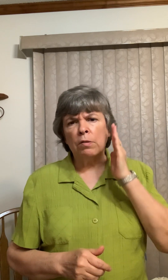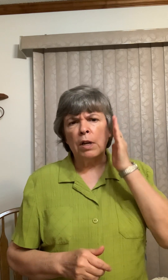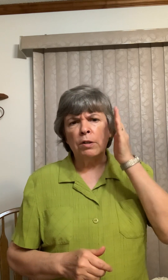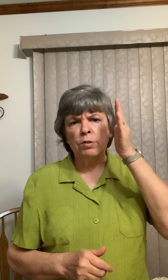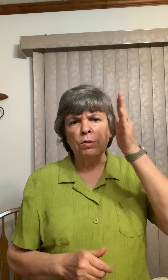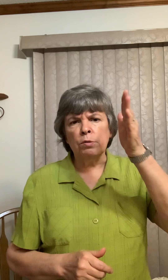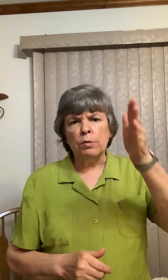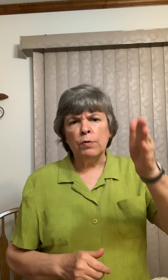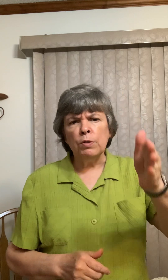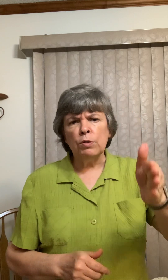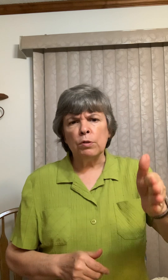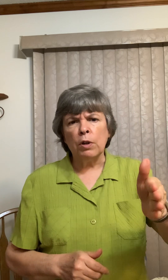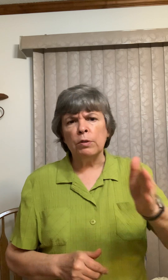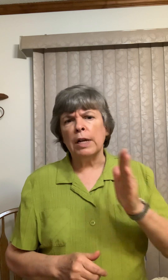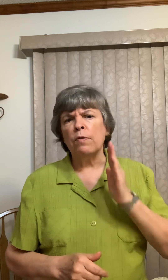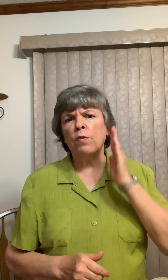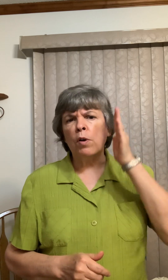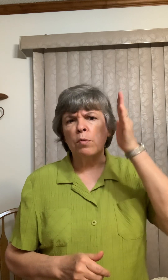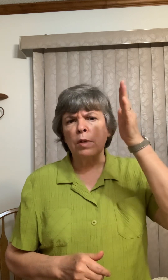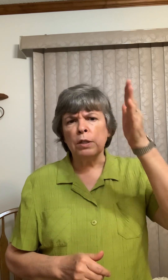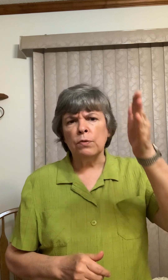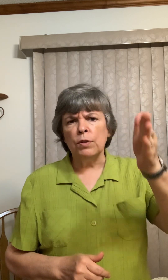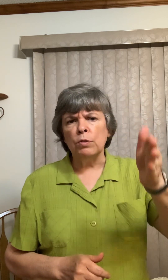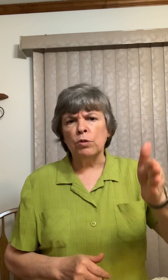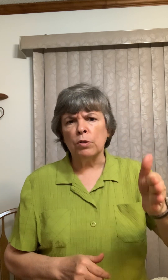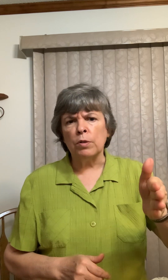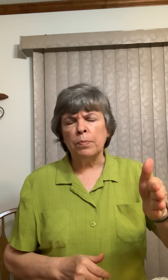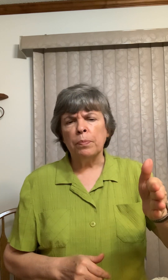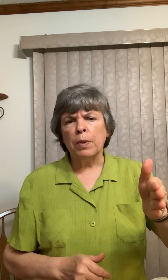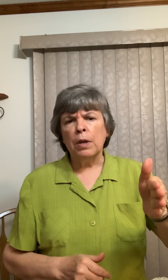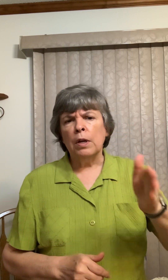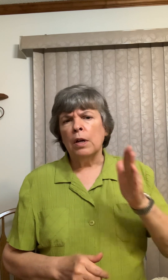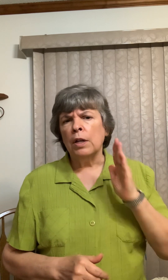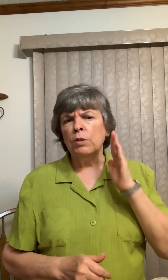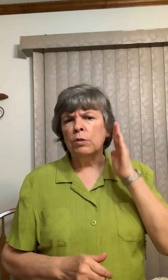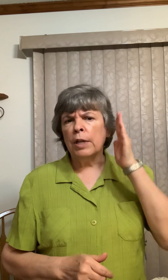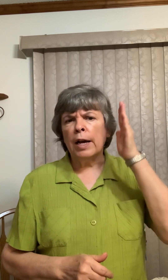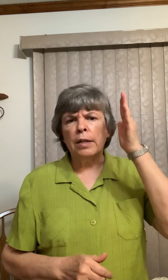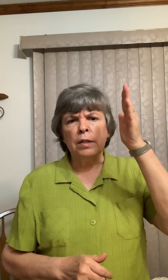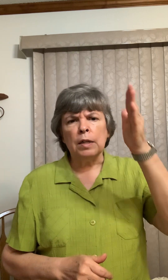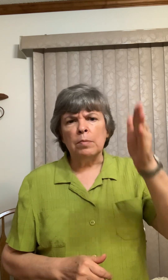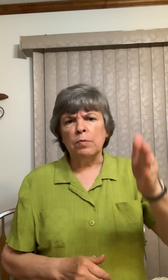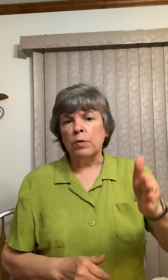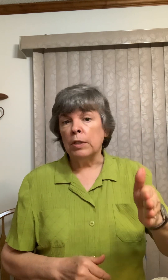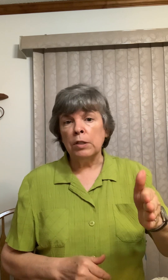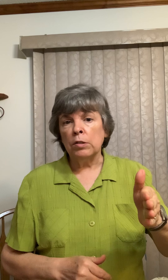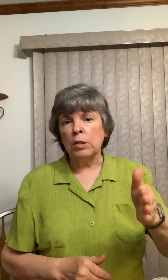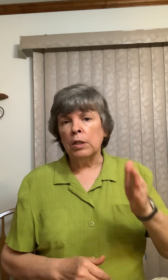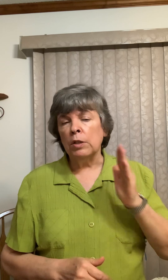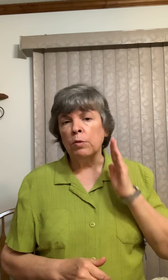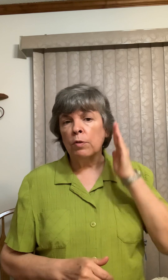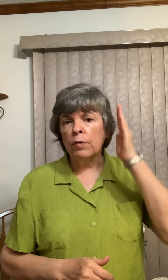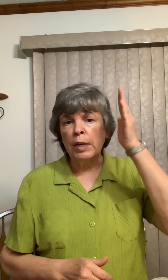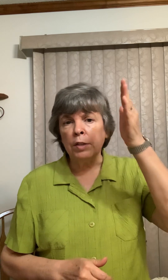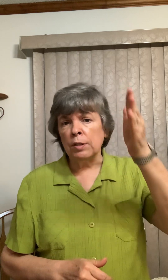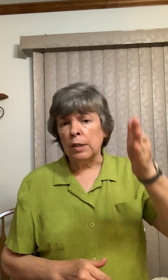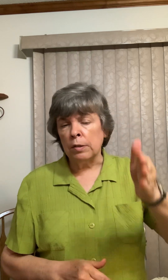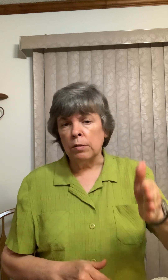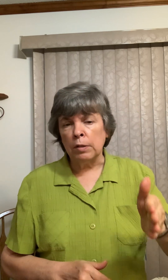line or two, future goes out farther. That's future. I use that for destiny or fate,